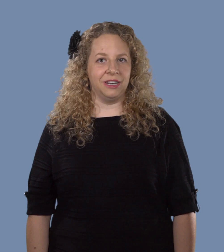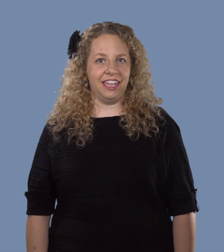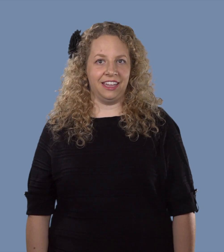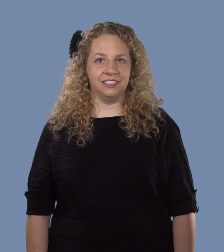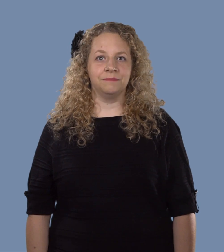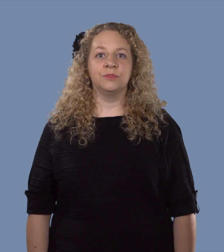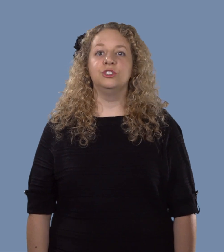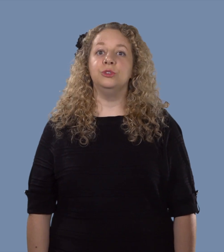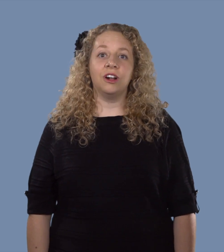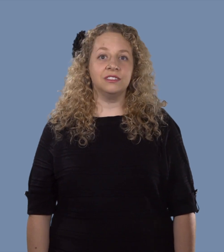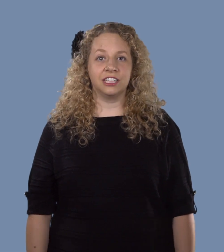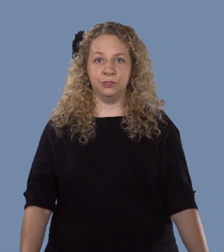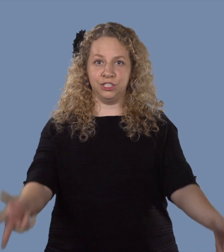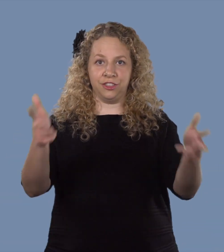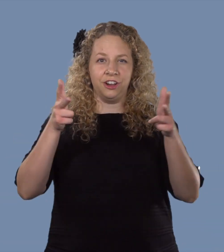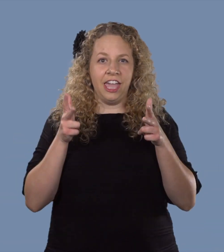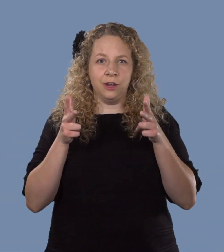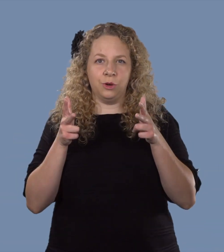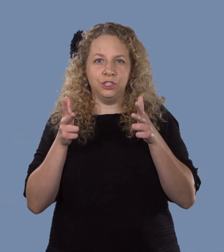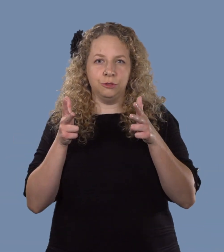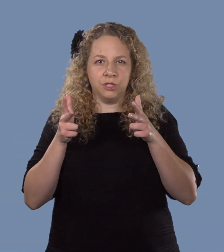One car stopped and the other bumps into it from behind.